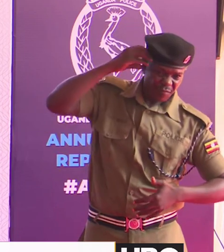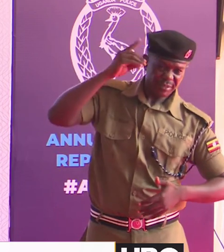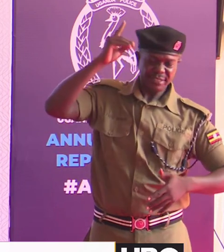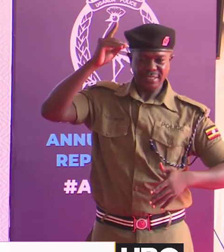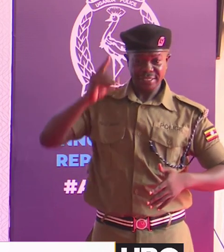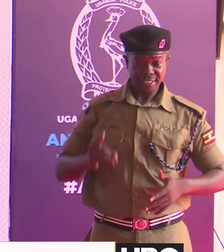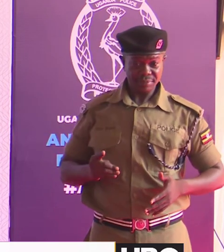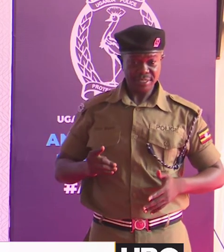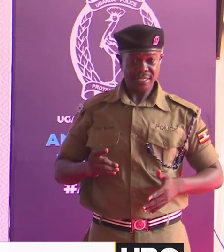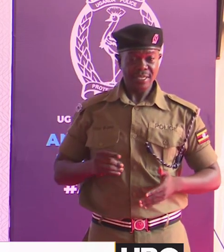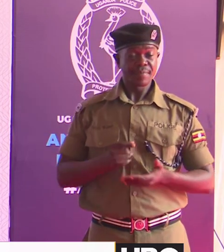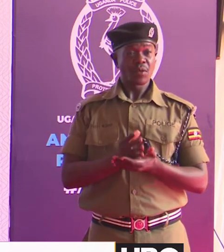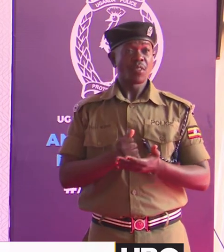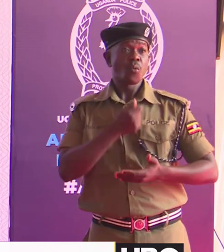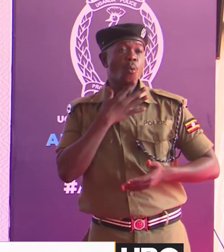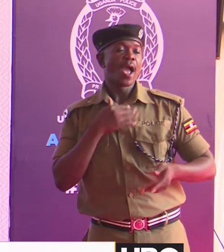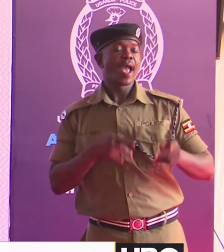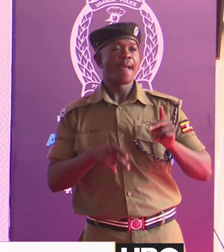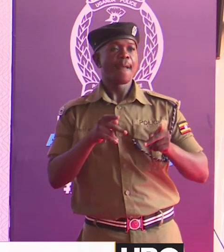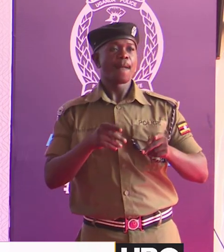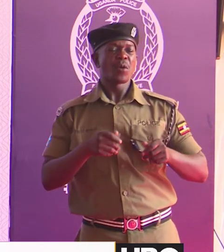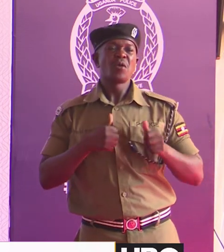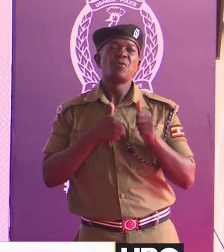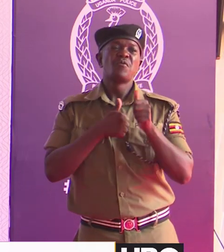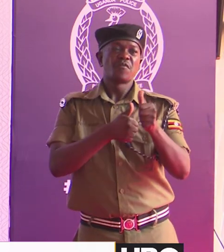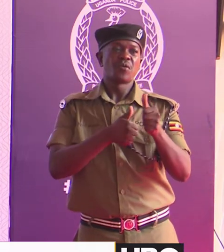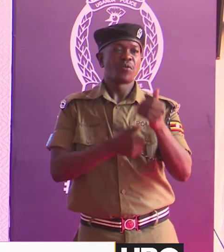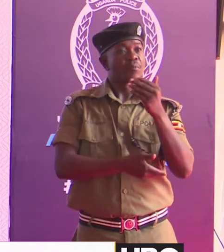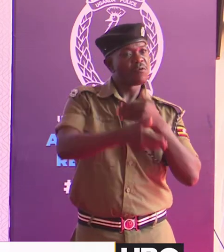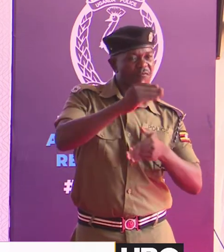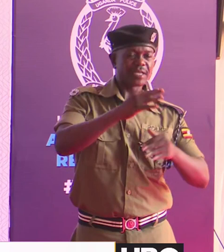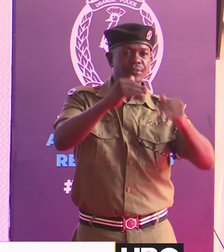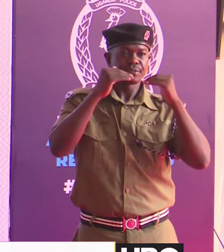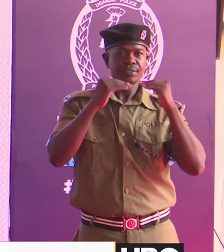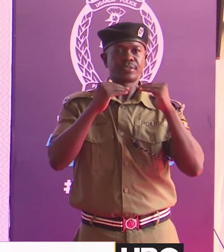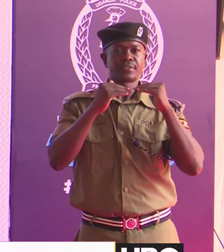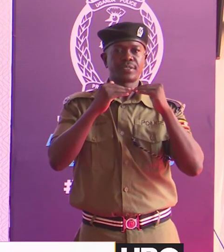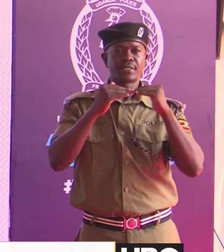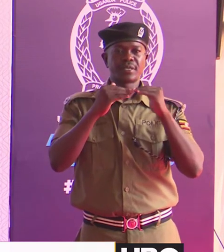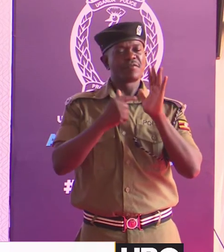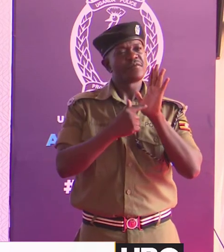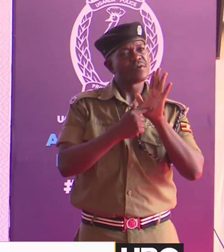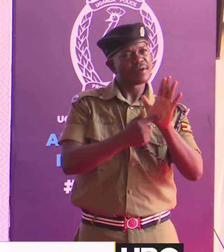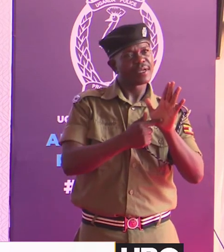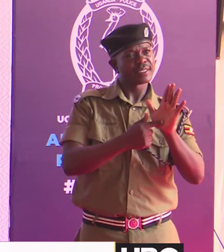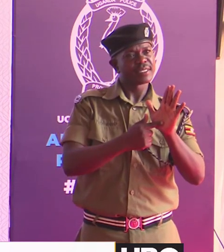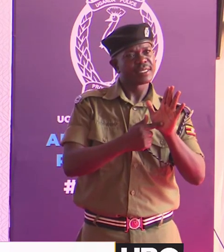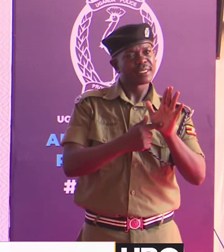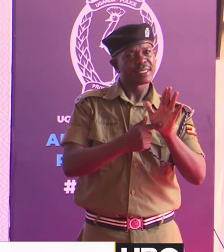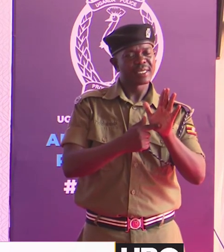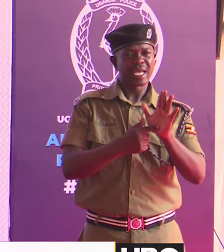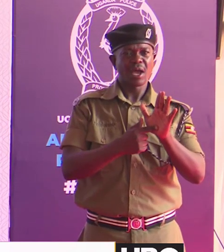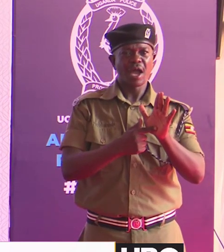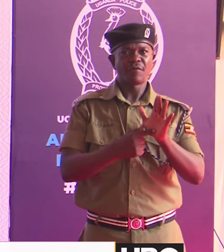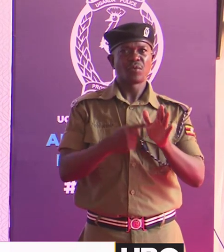standards and human rights. For instance, out of 933 complaints of human rights